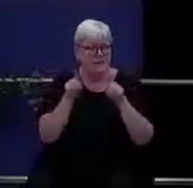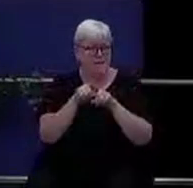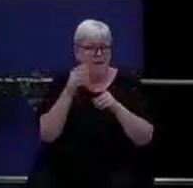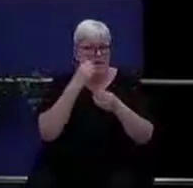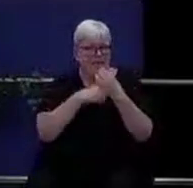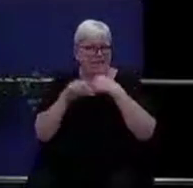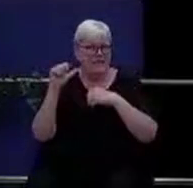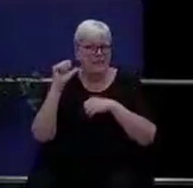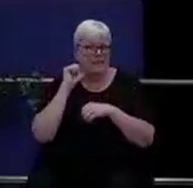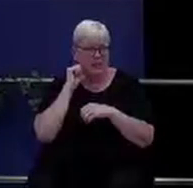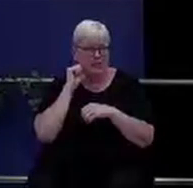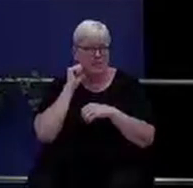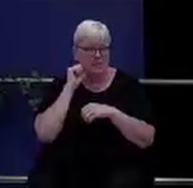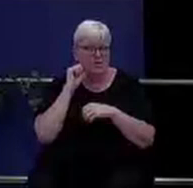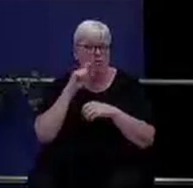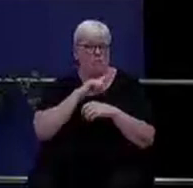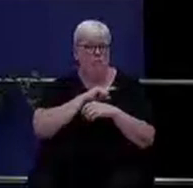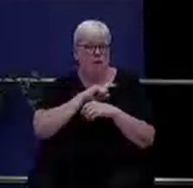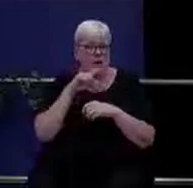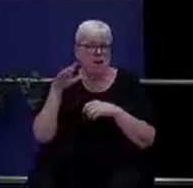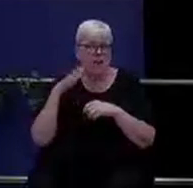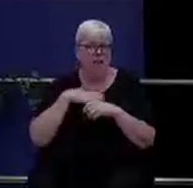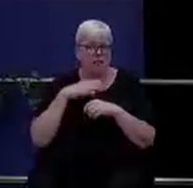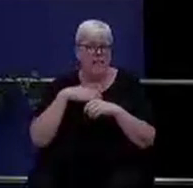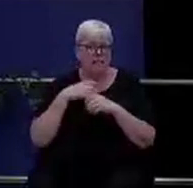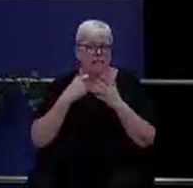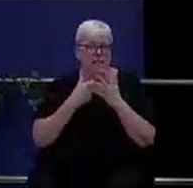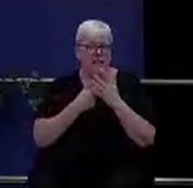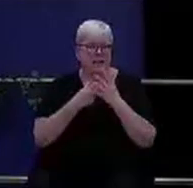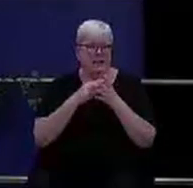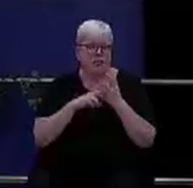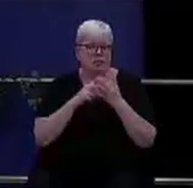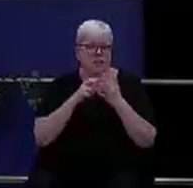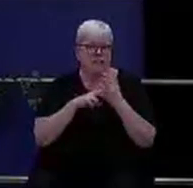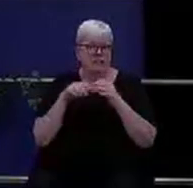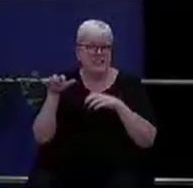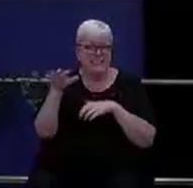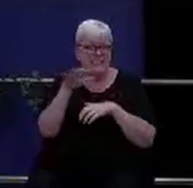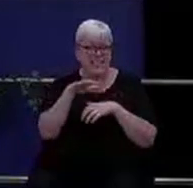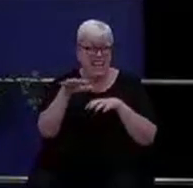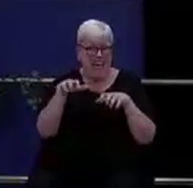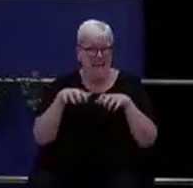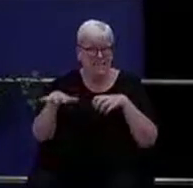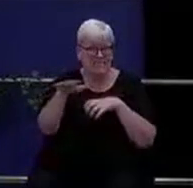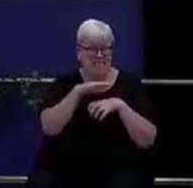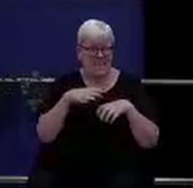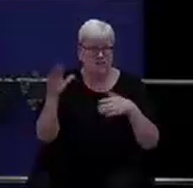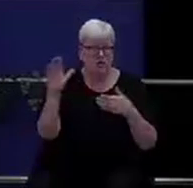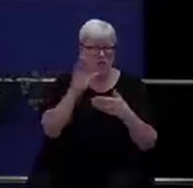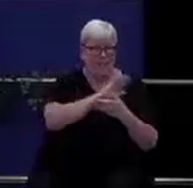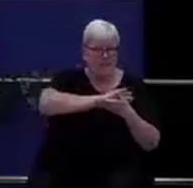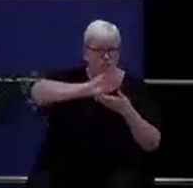The reason why they like ravens in Iceland, isn't it to clear up all the dead as